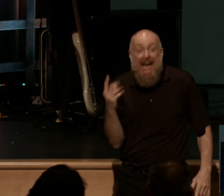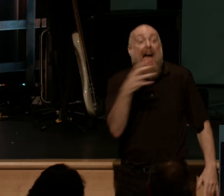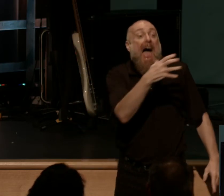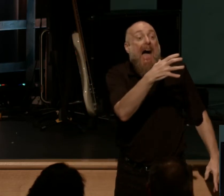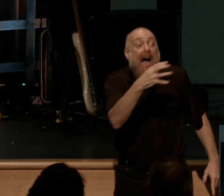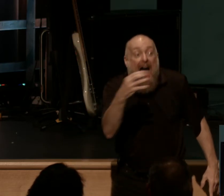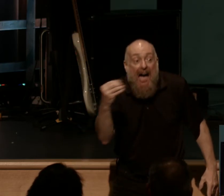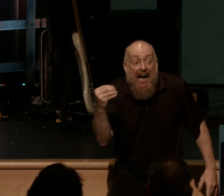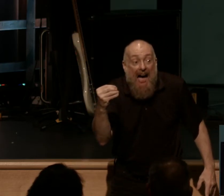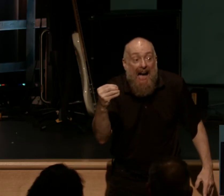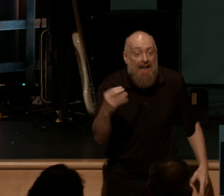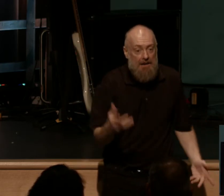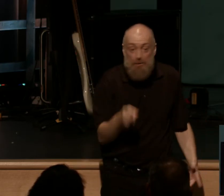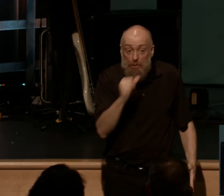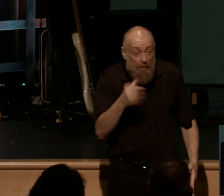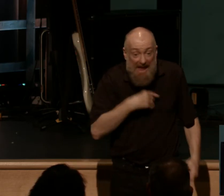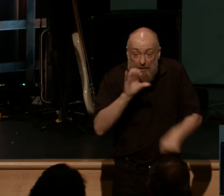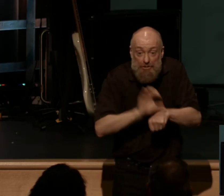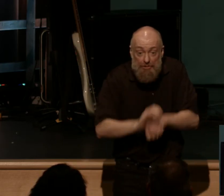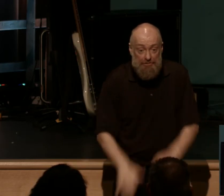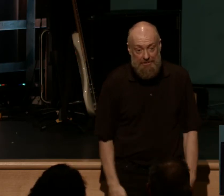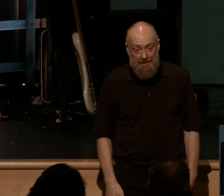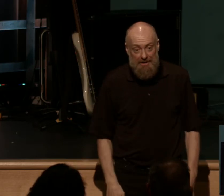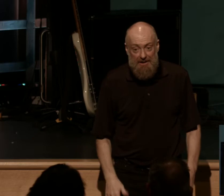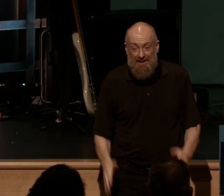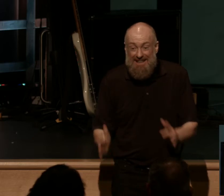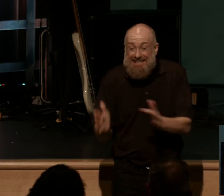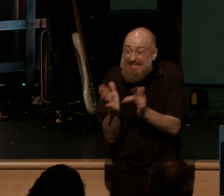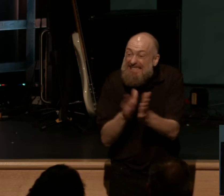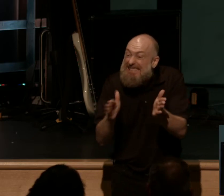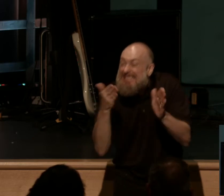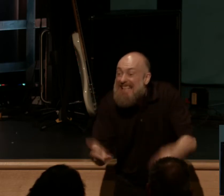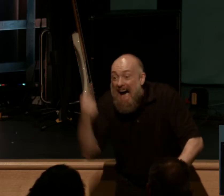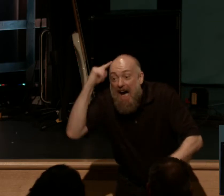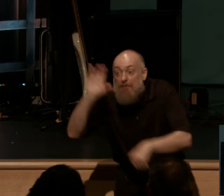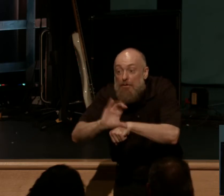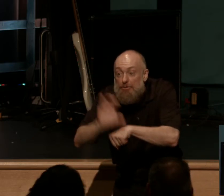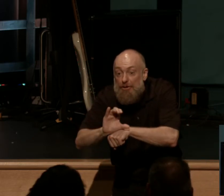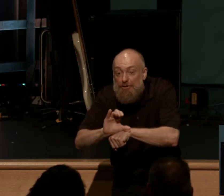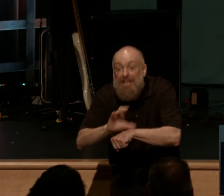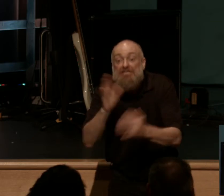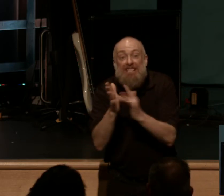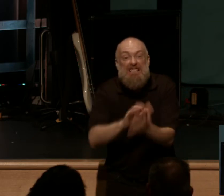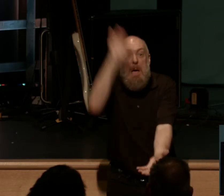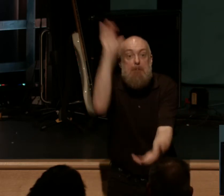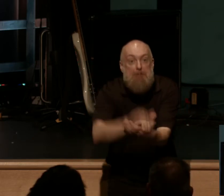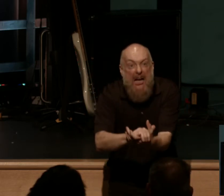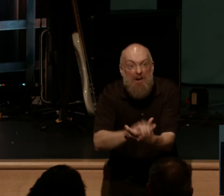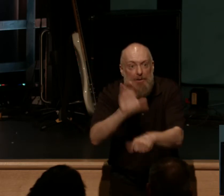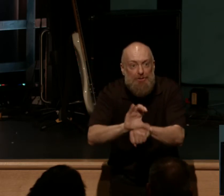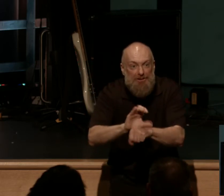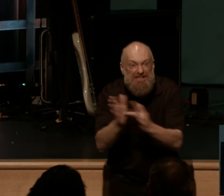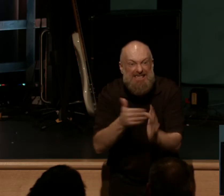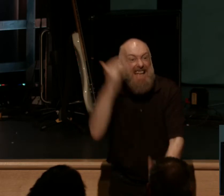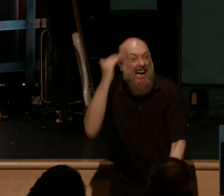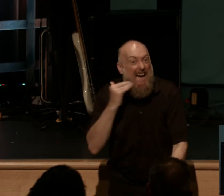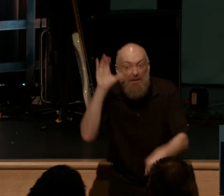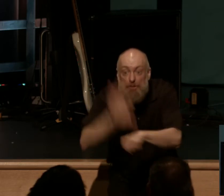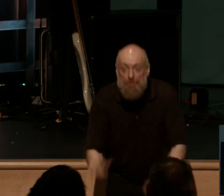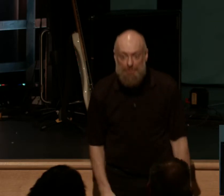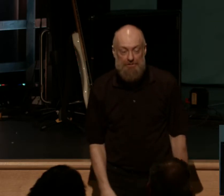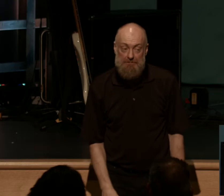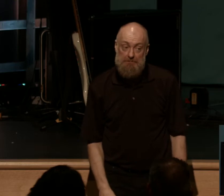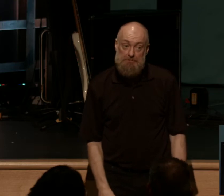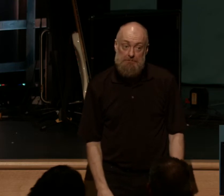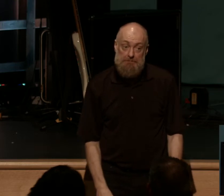And furthermore, you don't like the church? Well, then Jesus died for the church and married the church, and he's the head of the church. Last